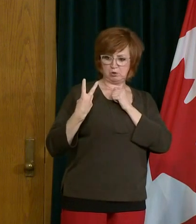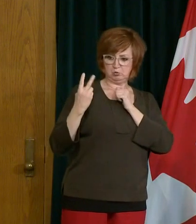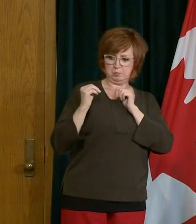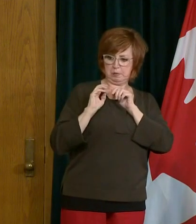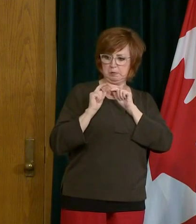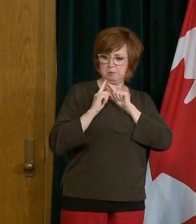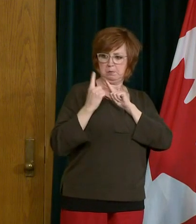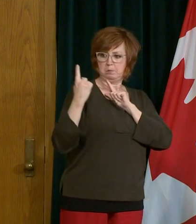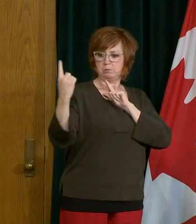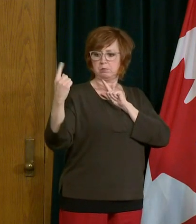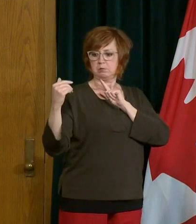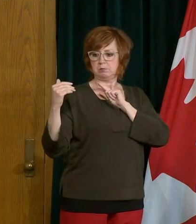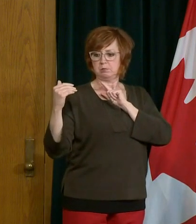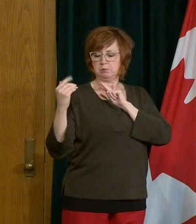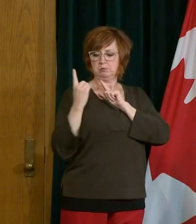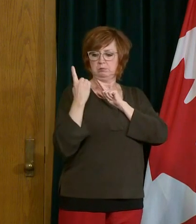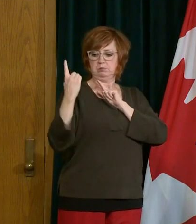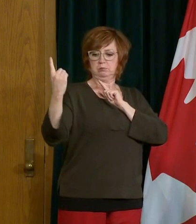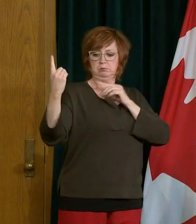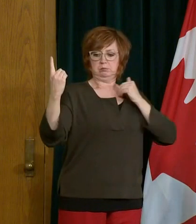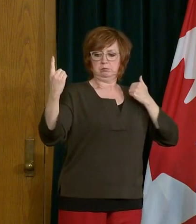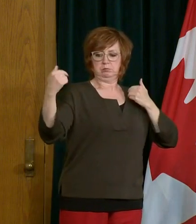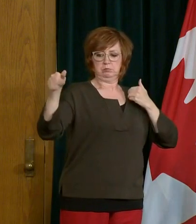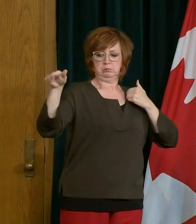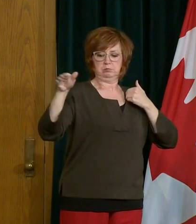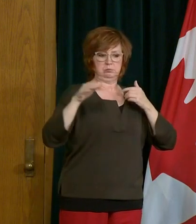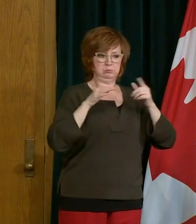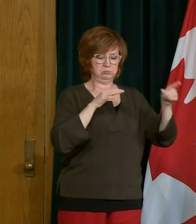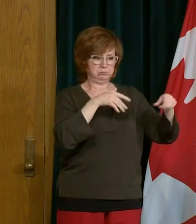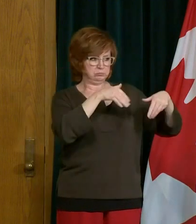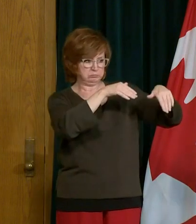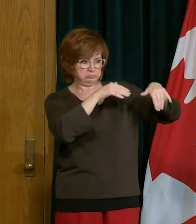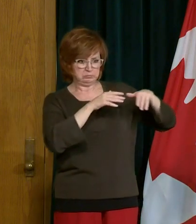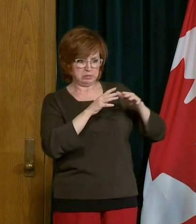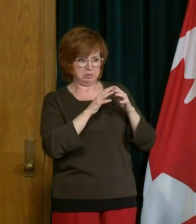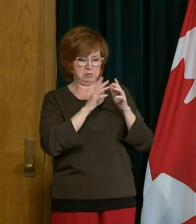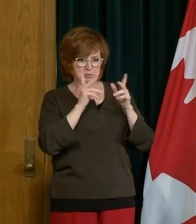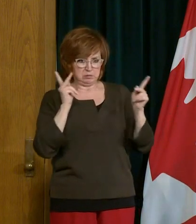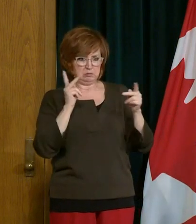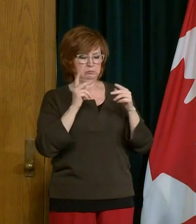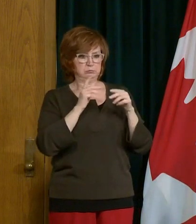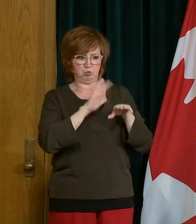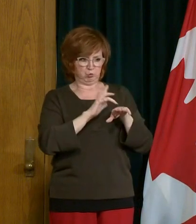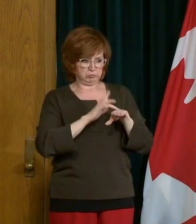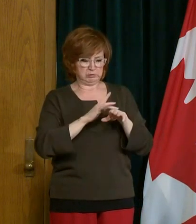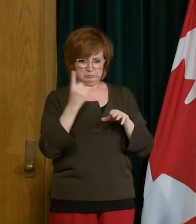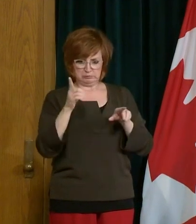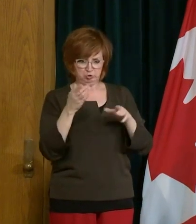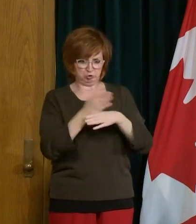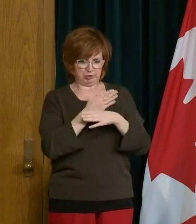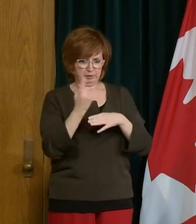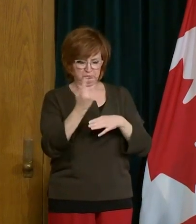in their family, the elders in their community that I know they love and cherish so very much. Marlo, would you have anything to add to that?